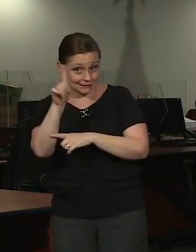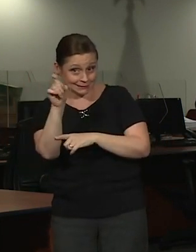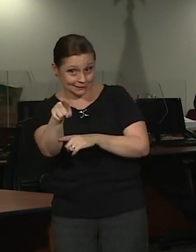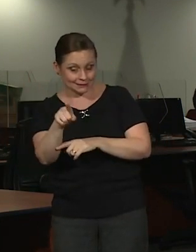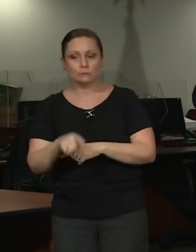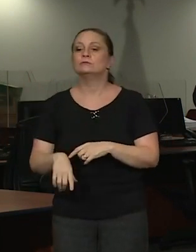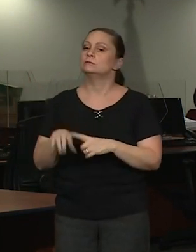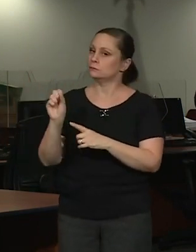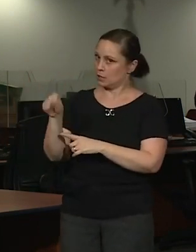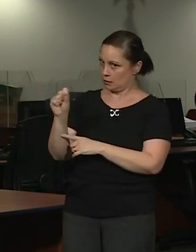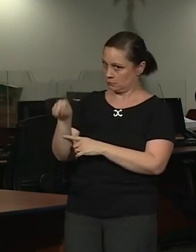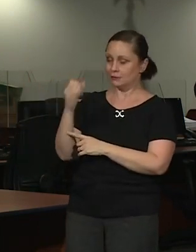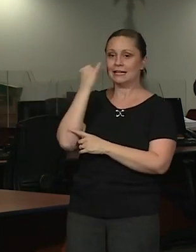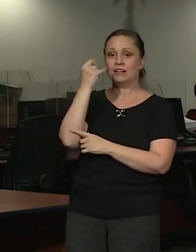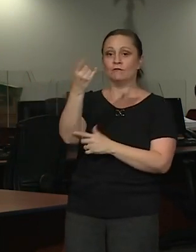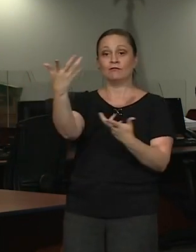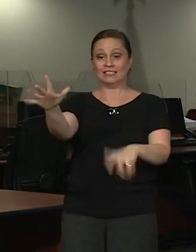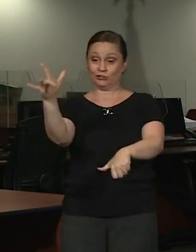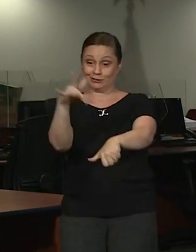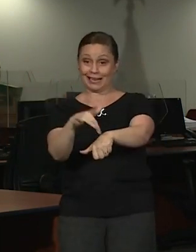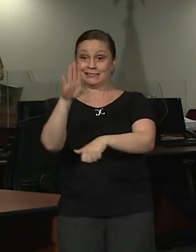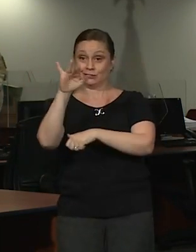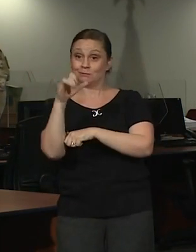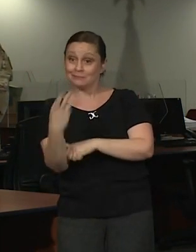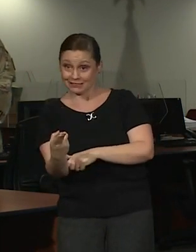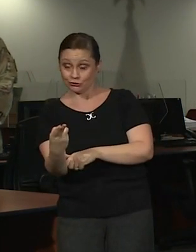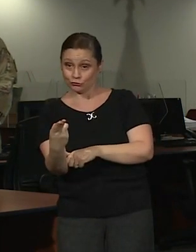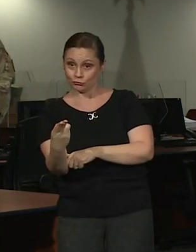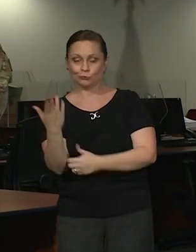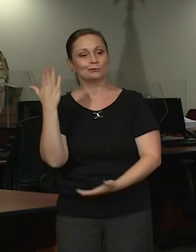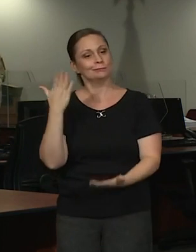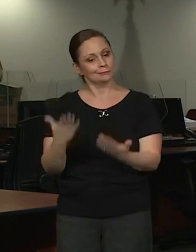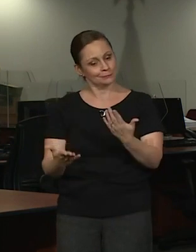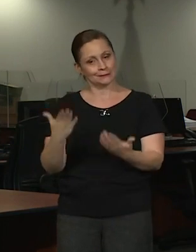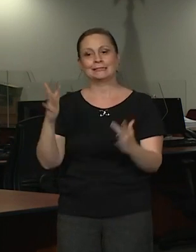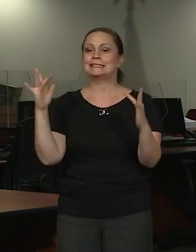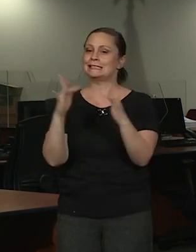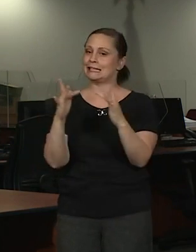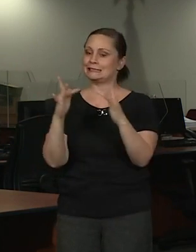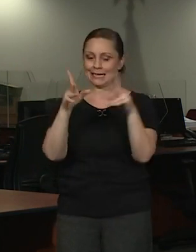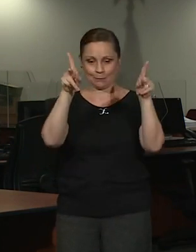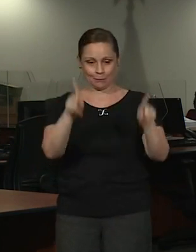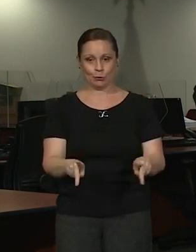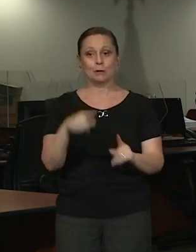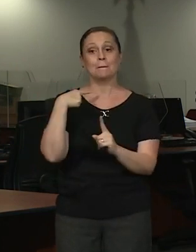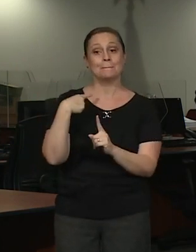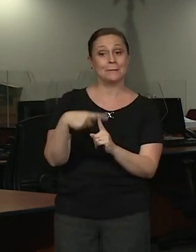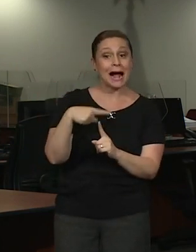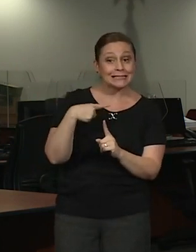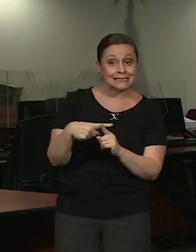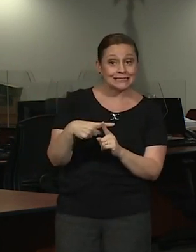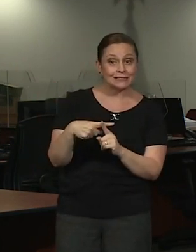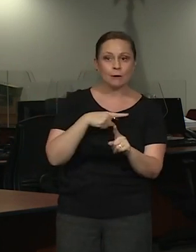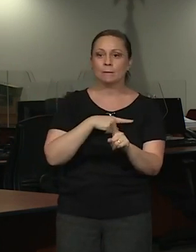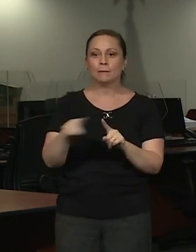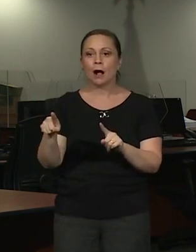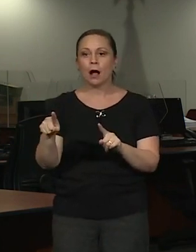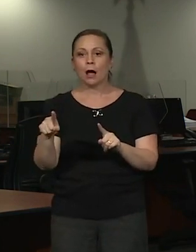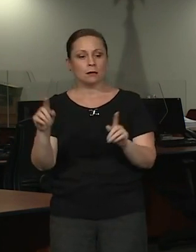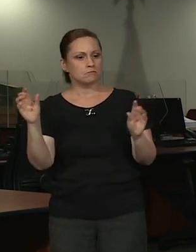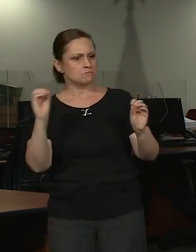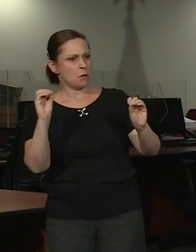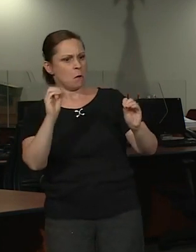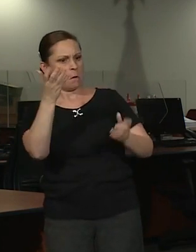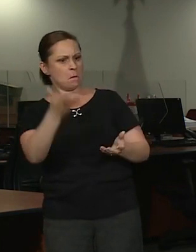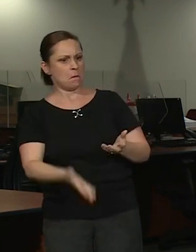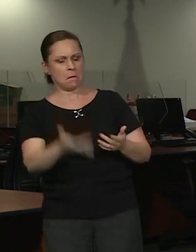Yes. If you've gone to the beach, you've likely come in contact with somebody who is positive but perhaps asymptomatic. We